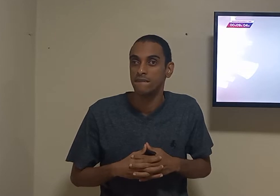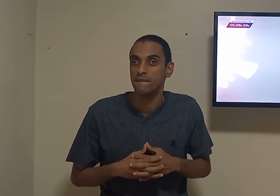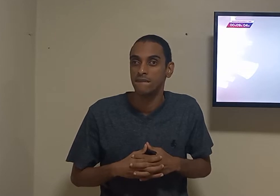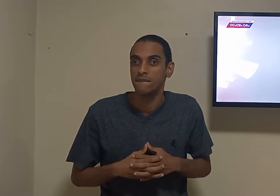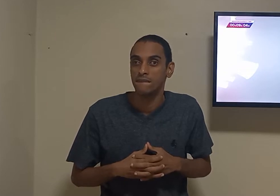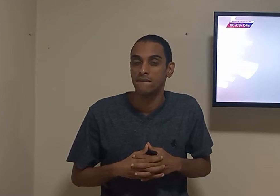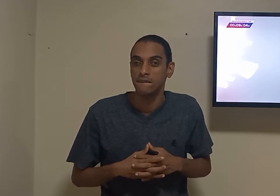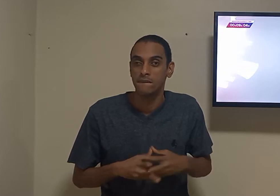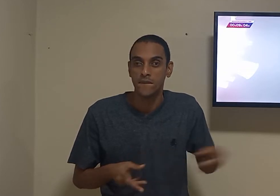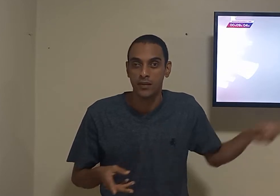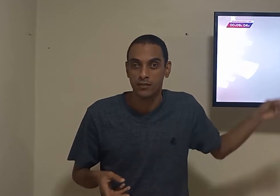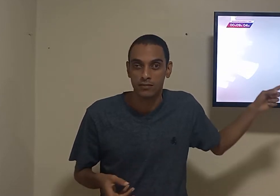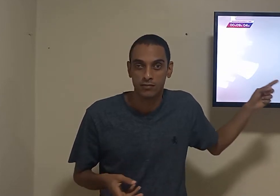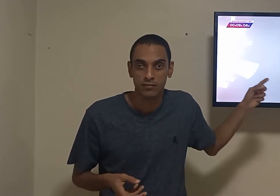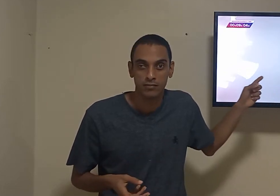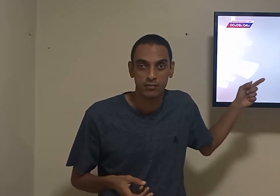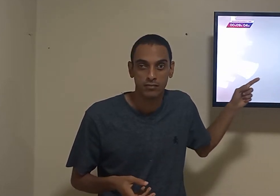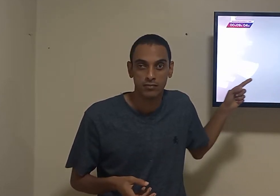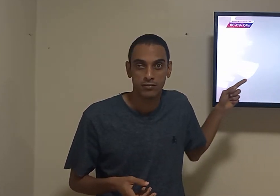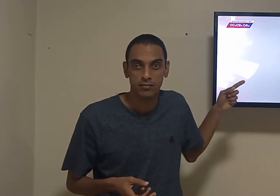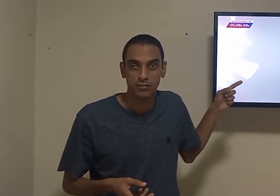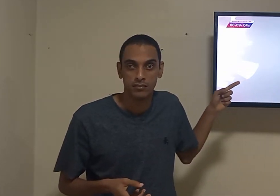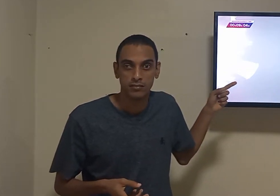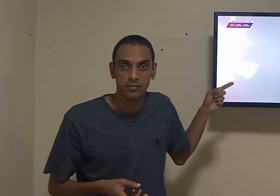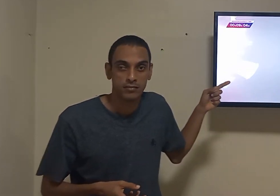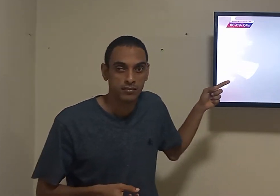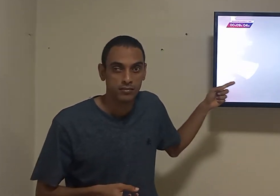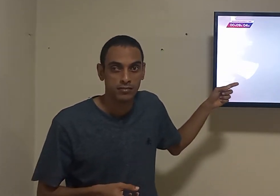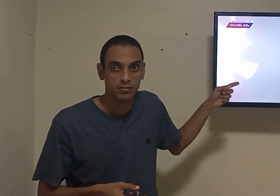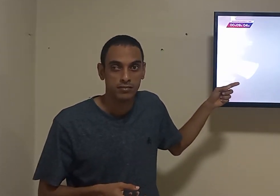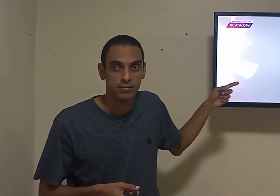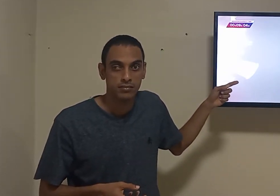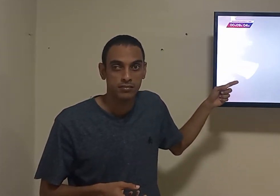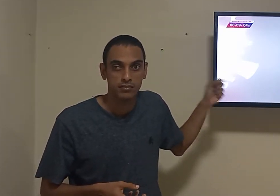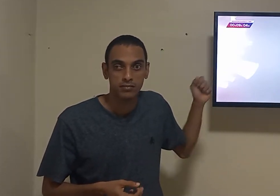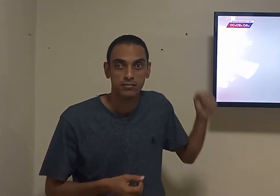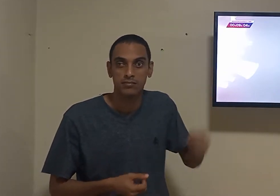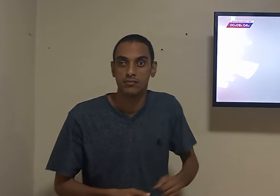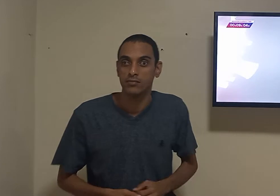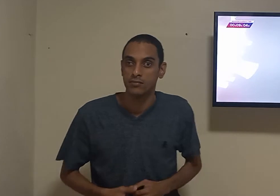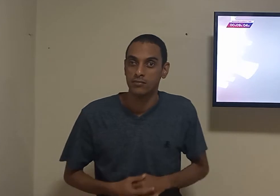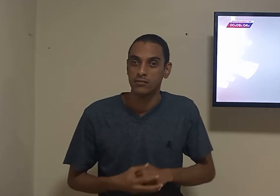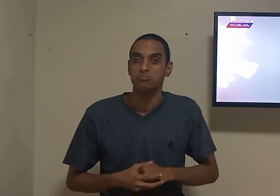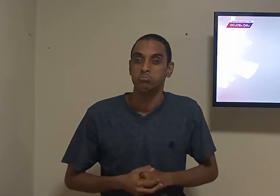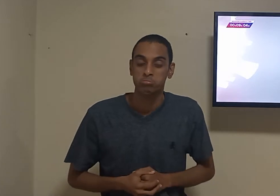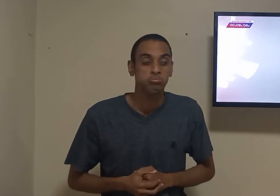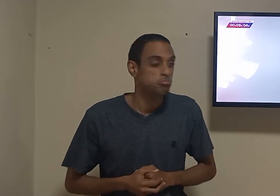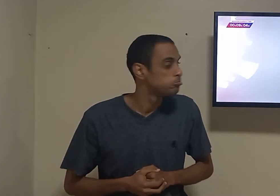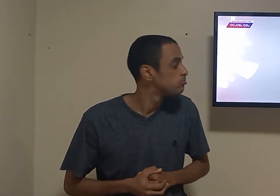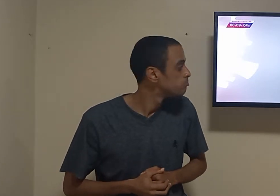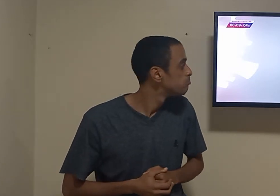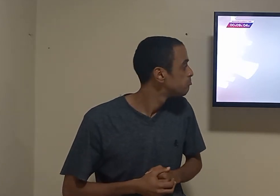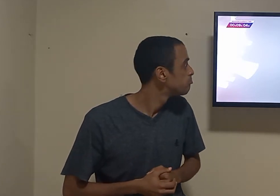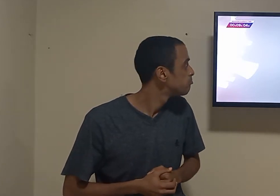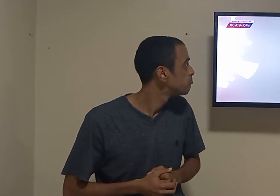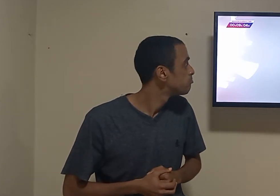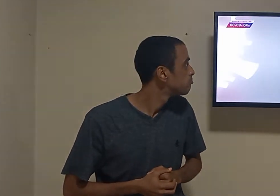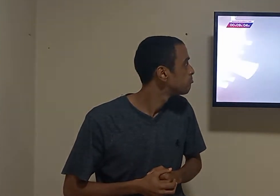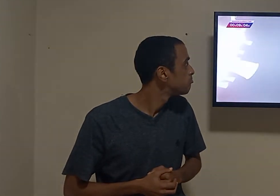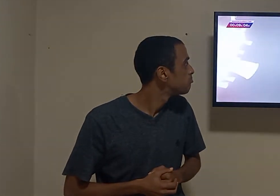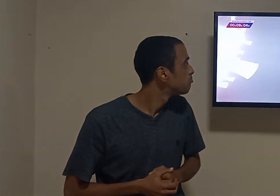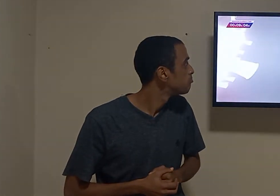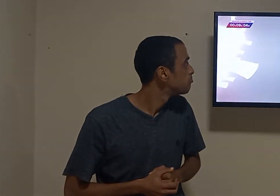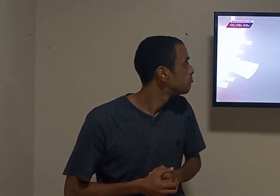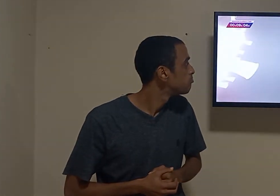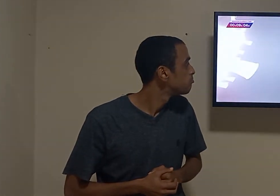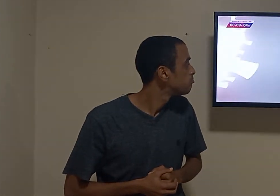We are now over 9 hours into the flight of Artemis 1. Again,